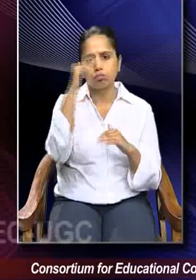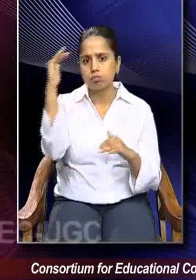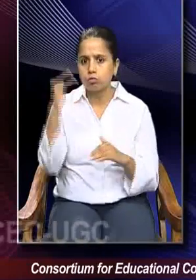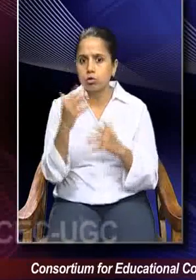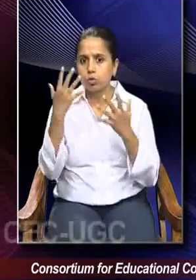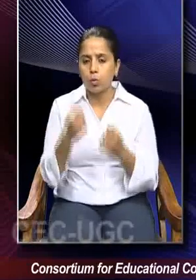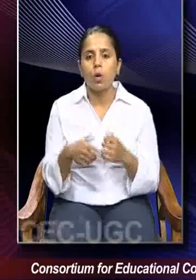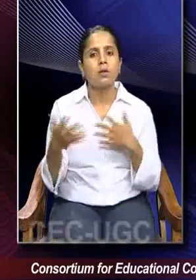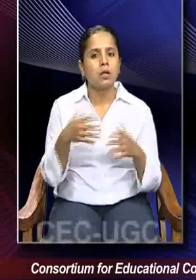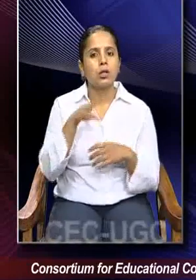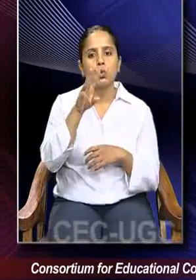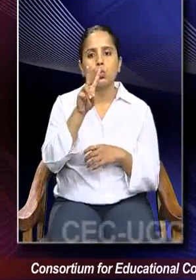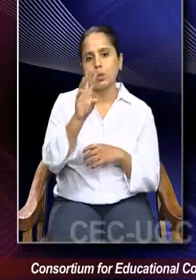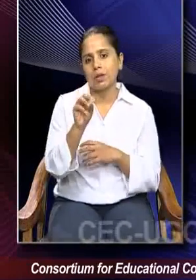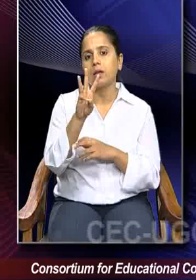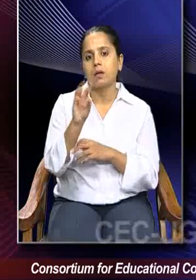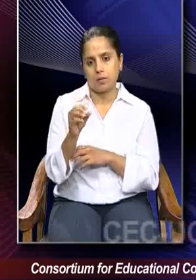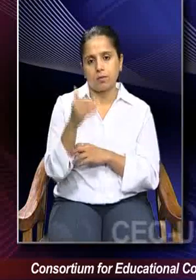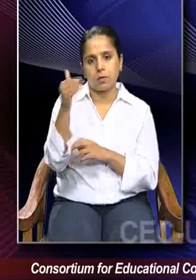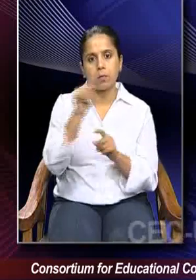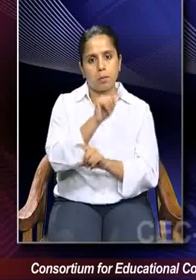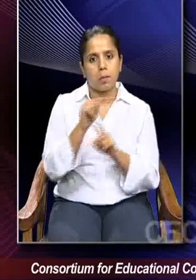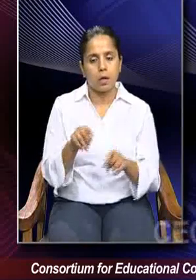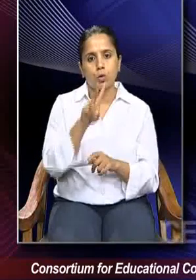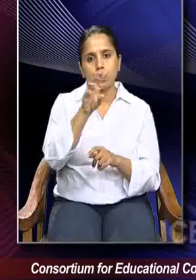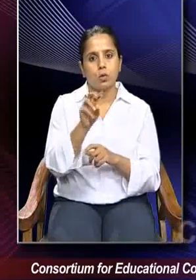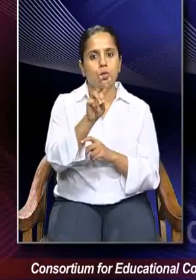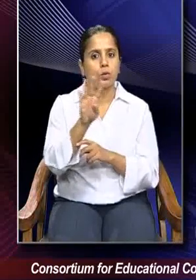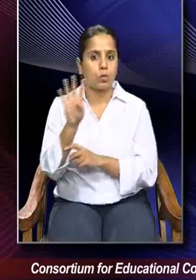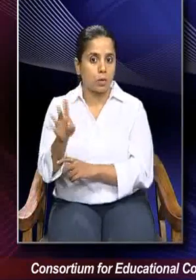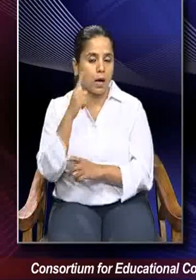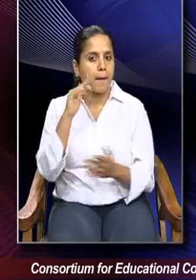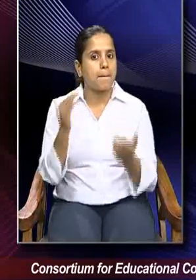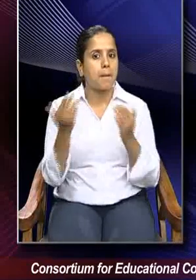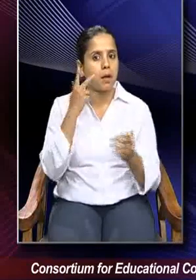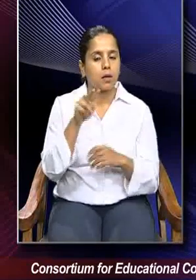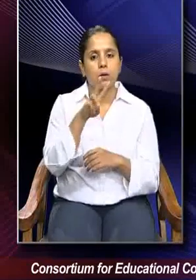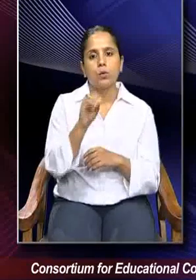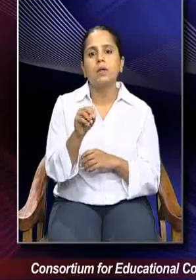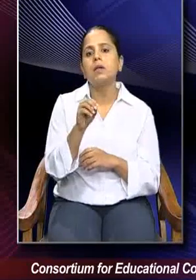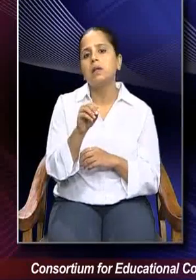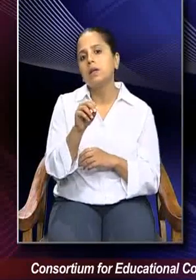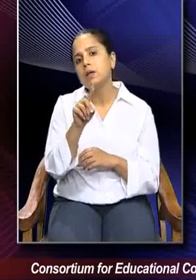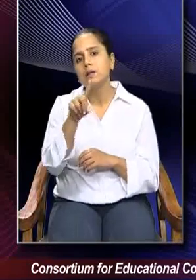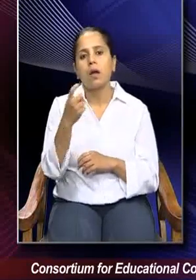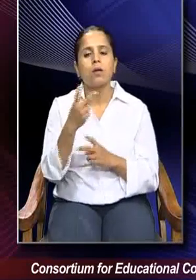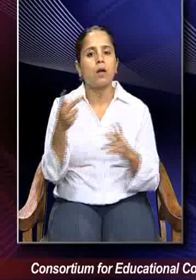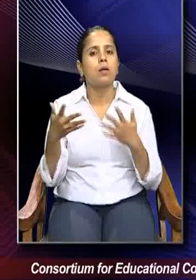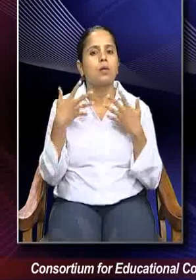by 20-30% by 2024 in comparison to 2017 air pollutant